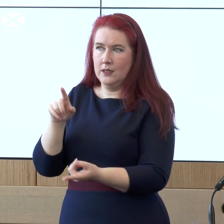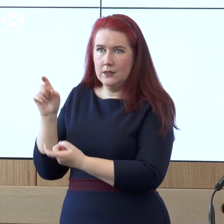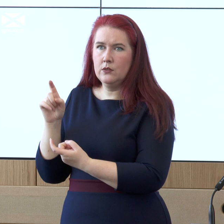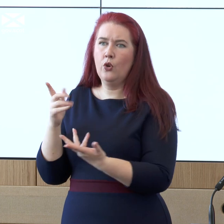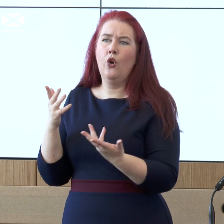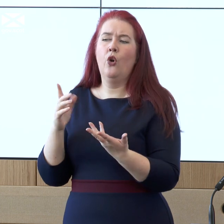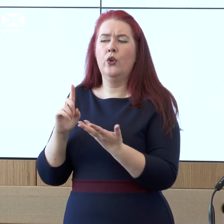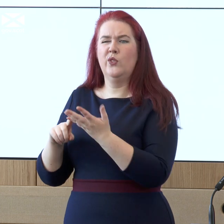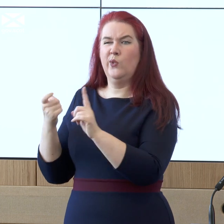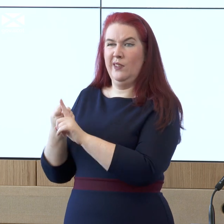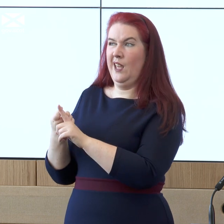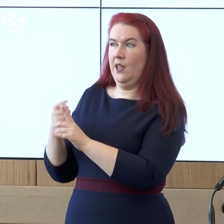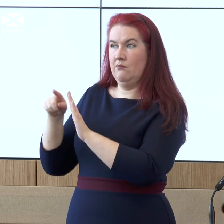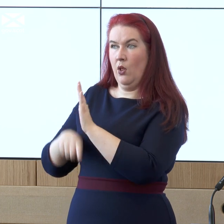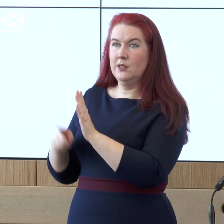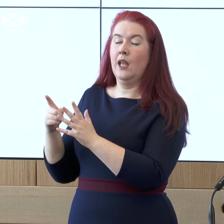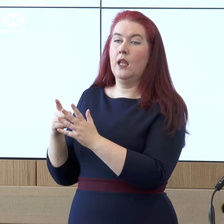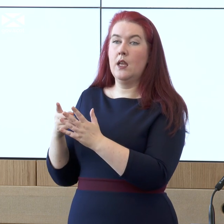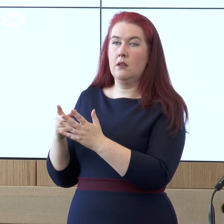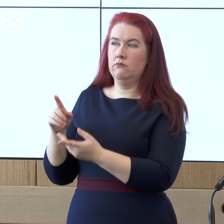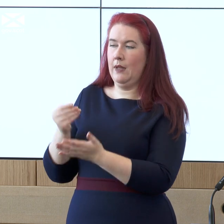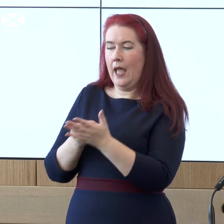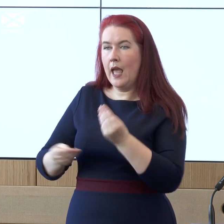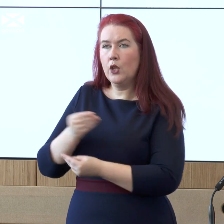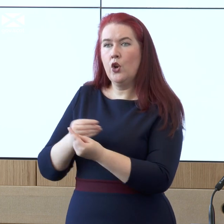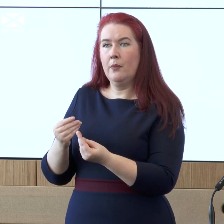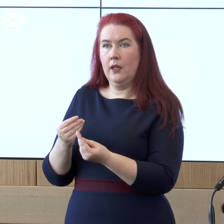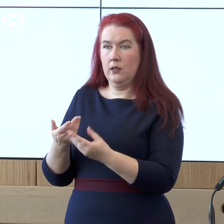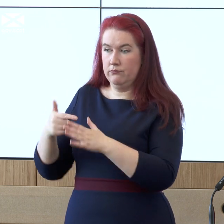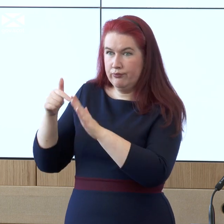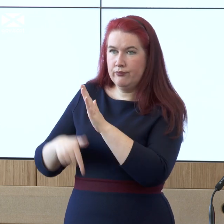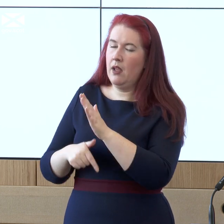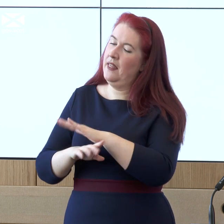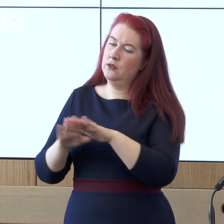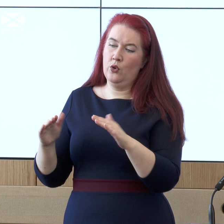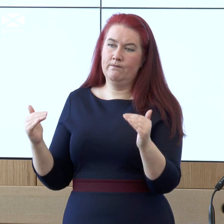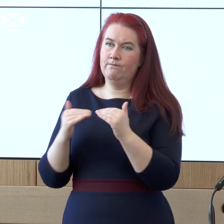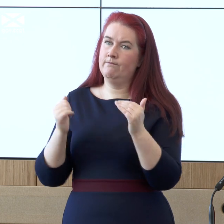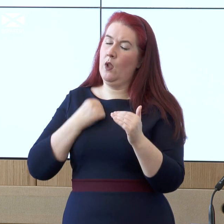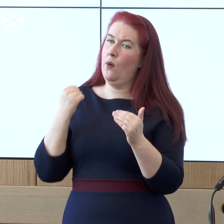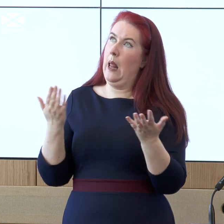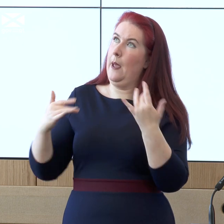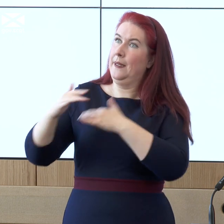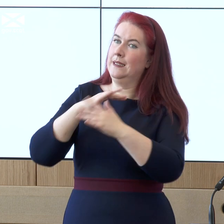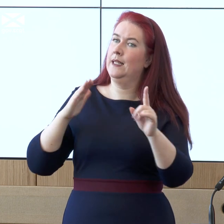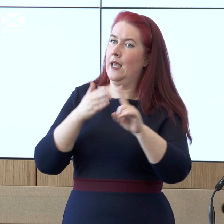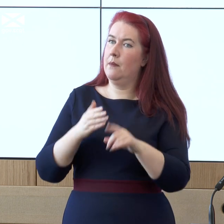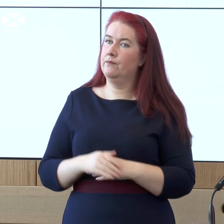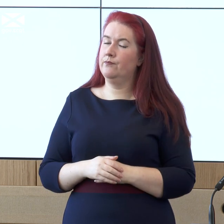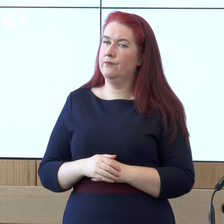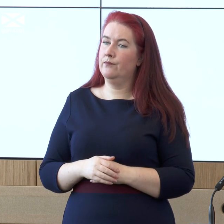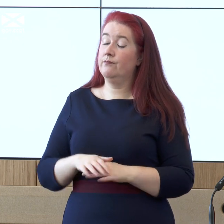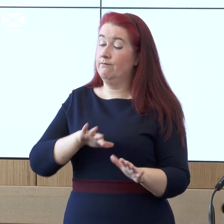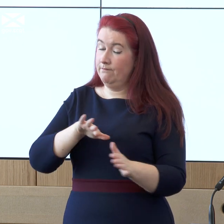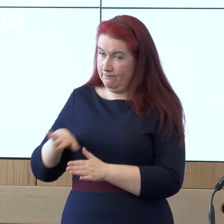UK policy terms is not consistent with our climate obligations. Instead, our focus will be on achieving the